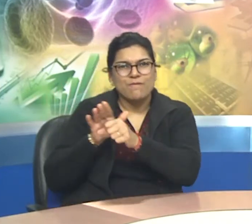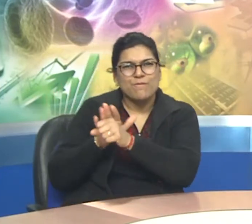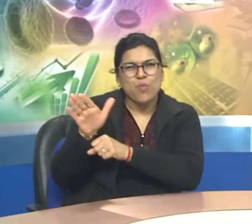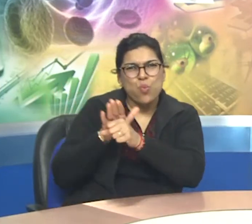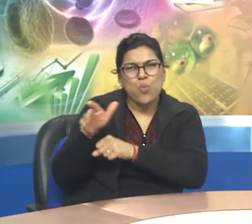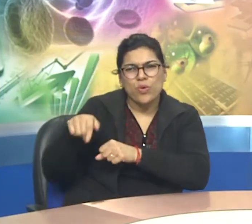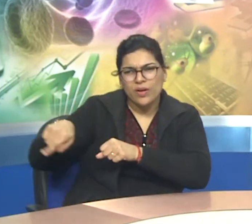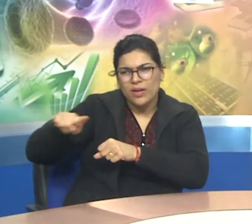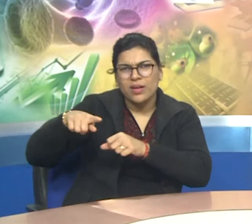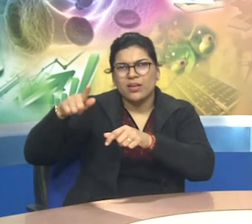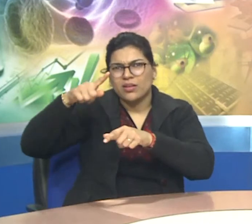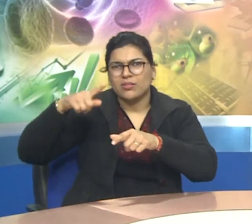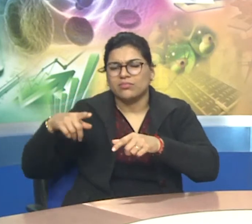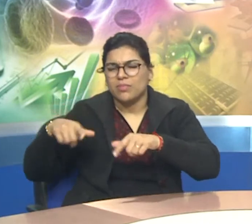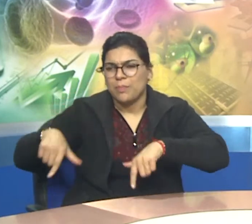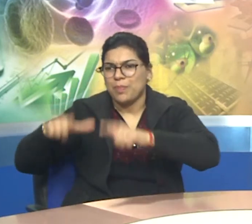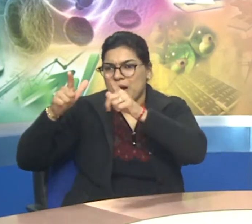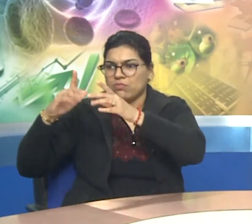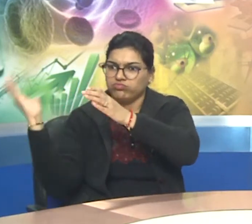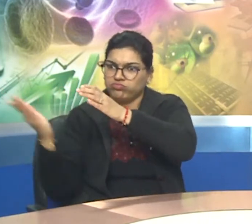Before it is turned into new paper,